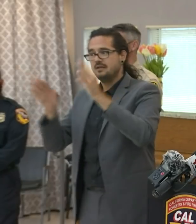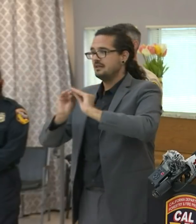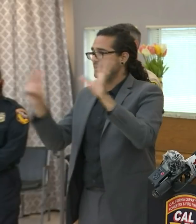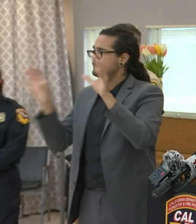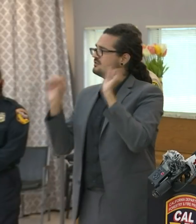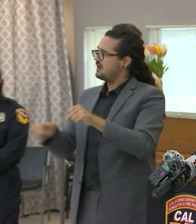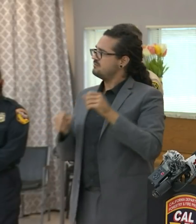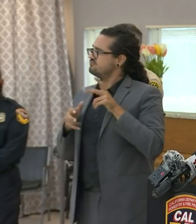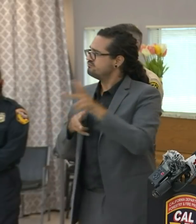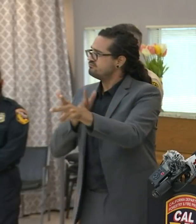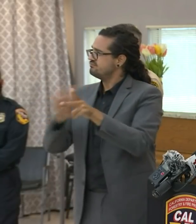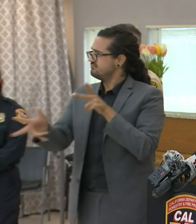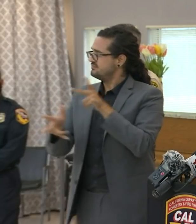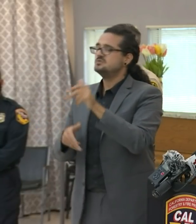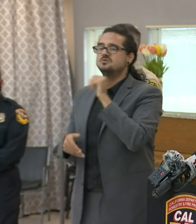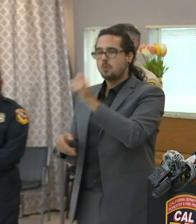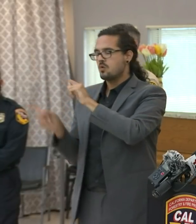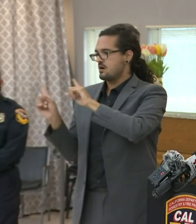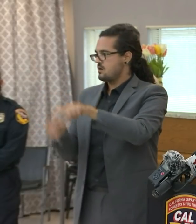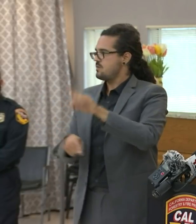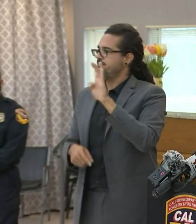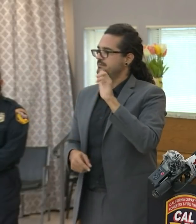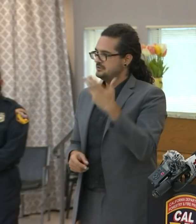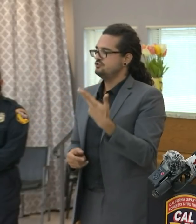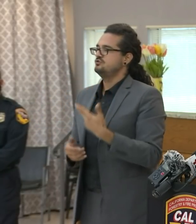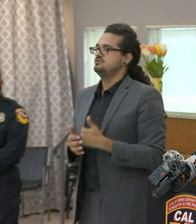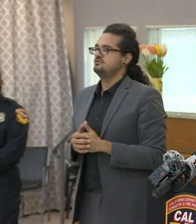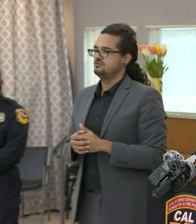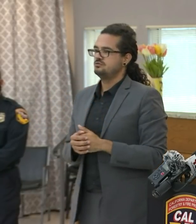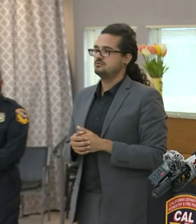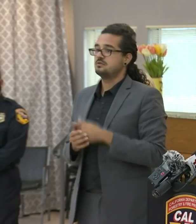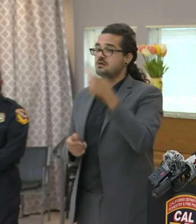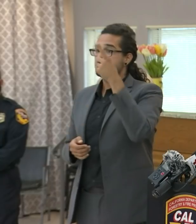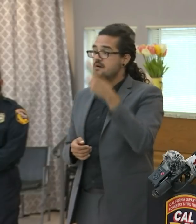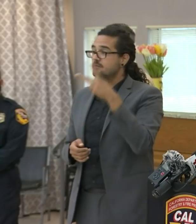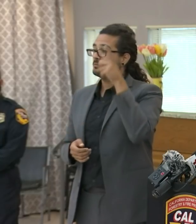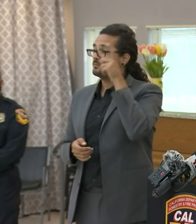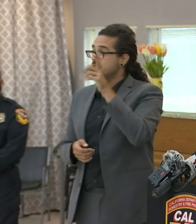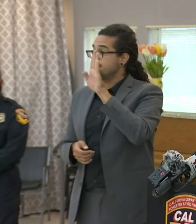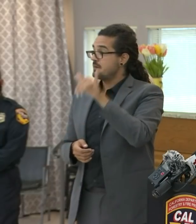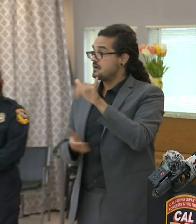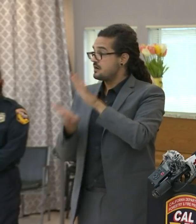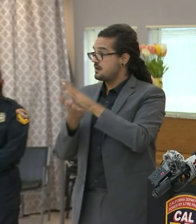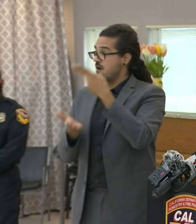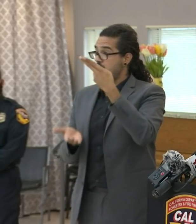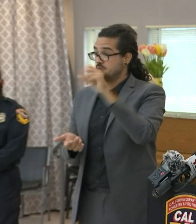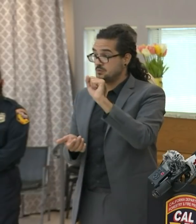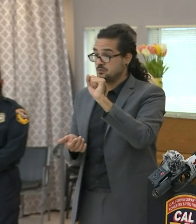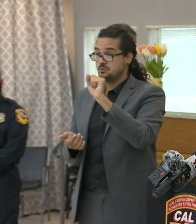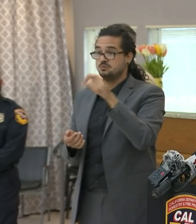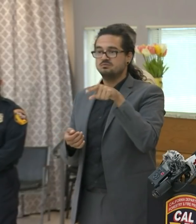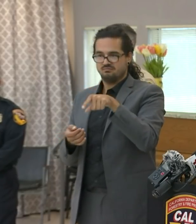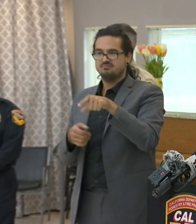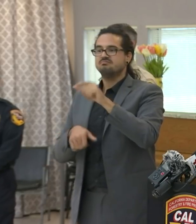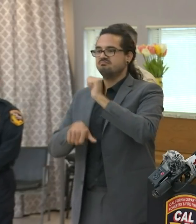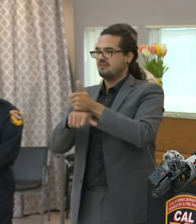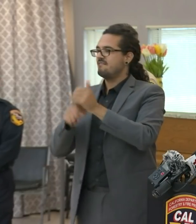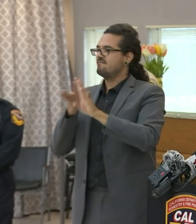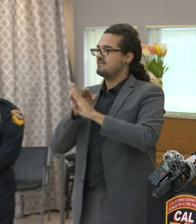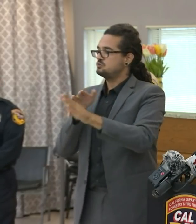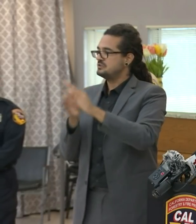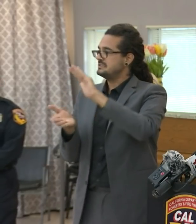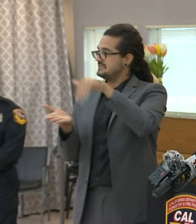The two evacuation sites are still open at Half Moon Bay High School and also the San Mateo Event Center. The only other change is the road closure that was